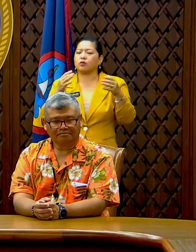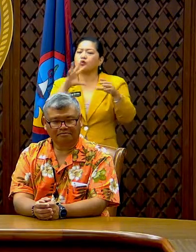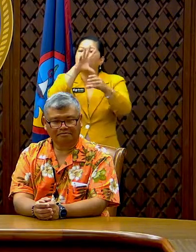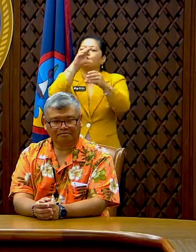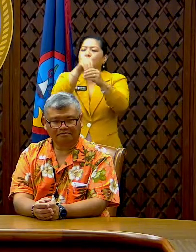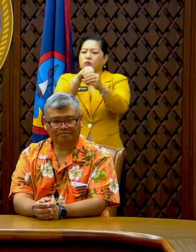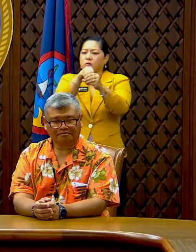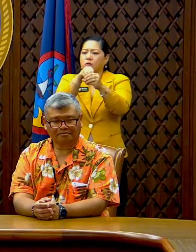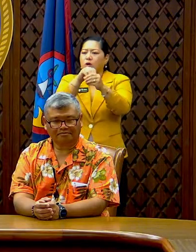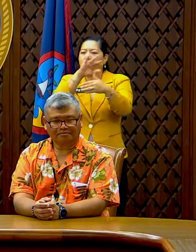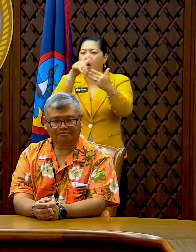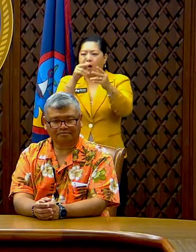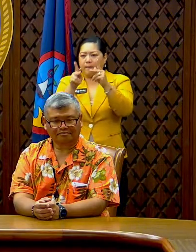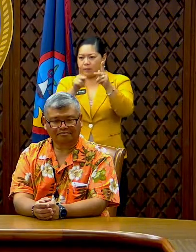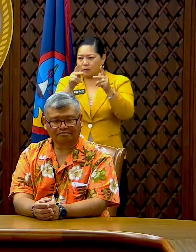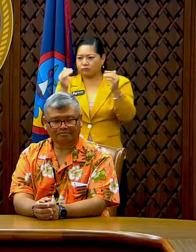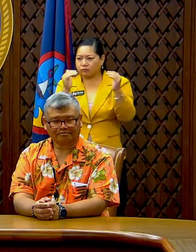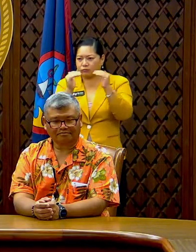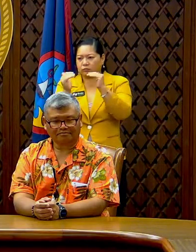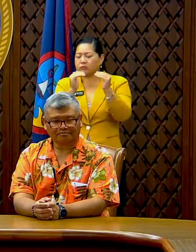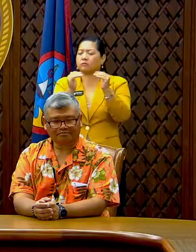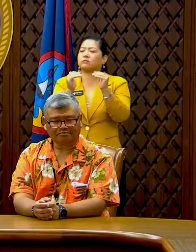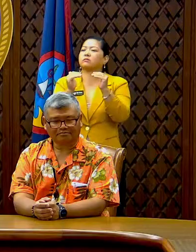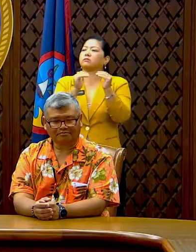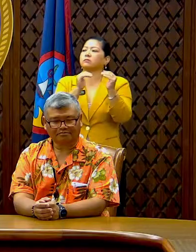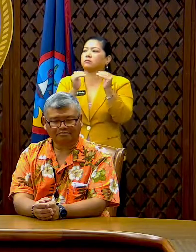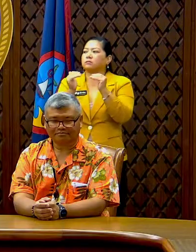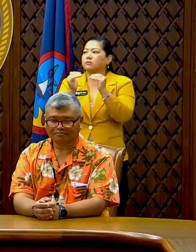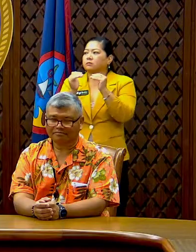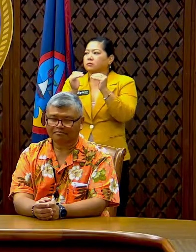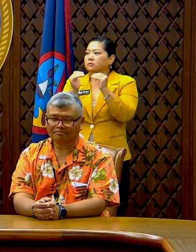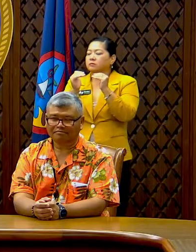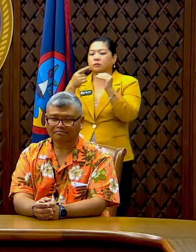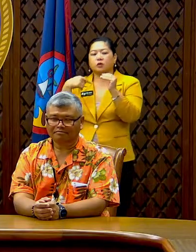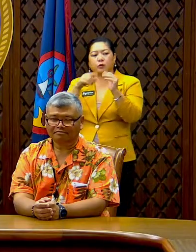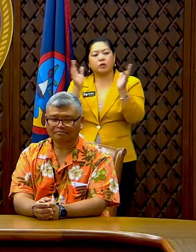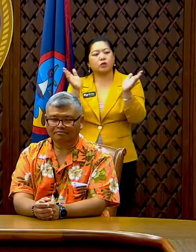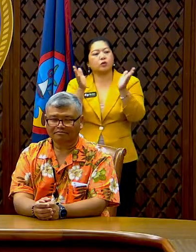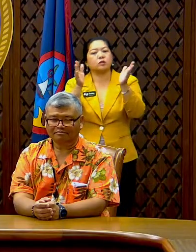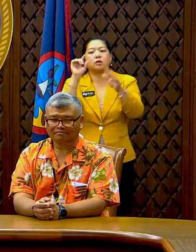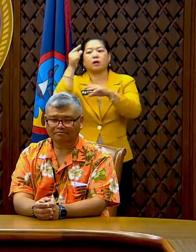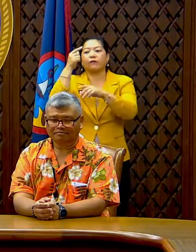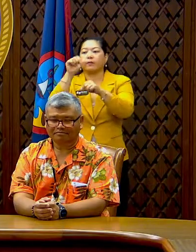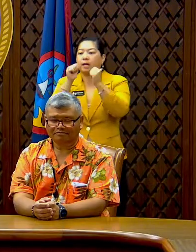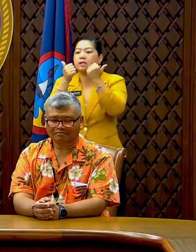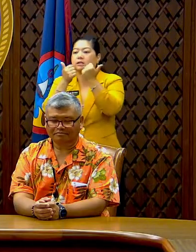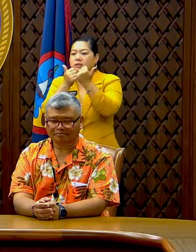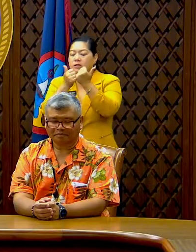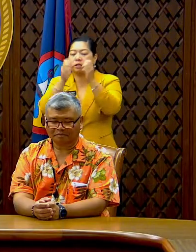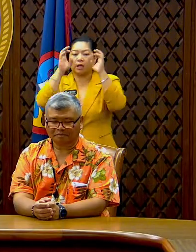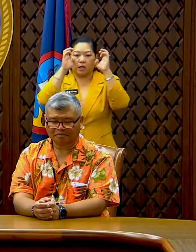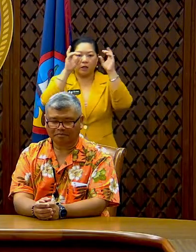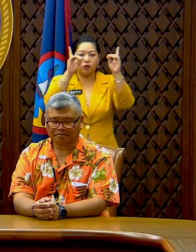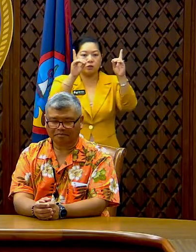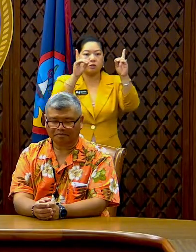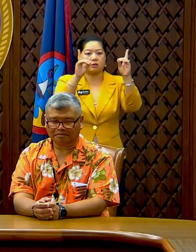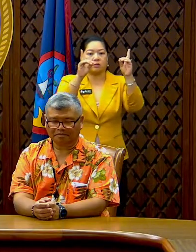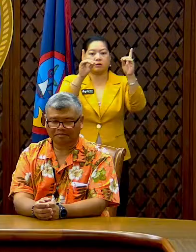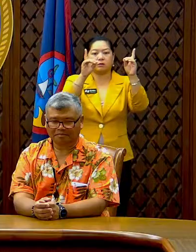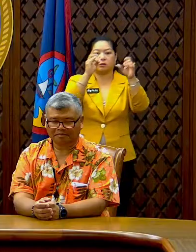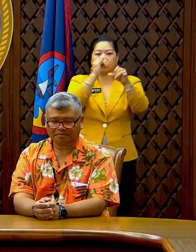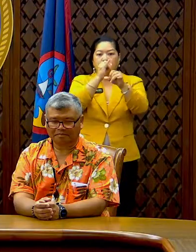inclusion. And whereas we encourage government agencies, educational